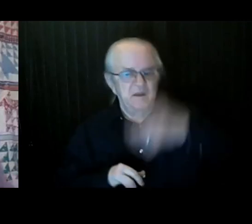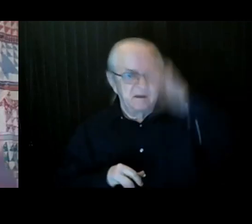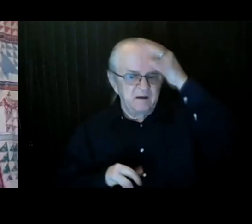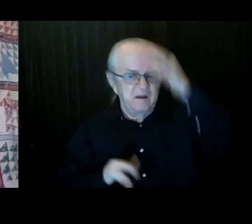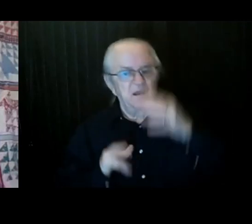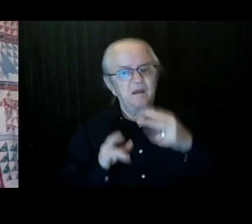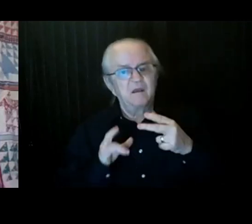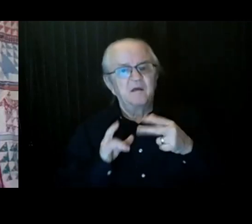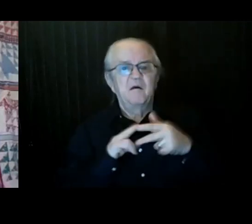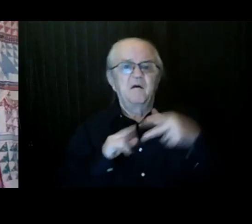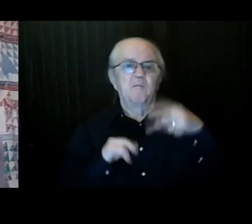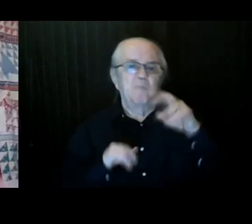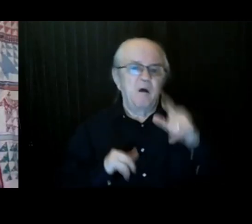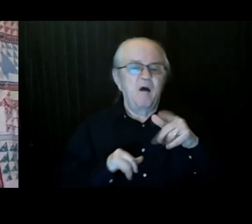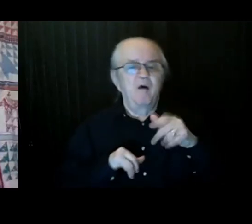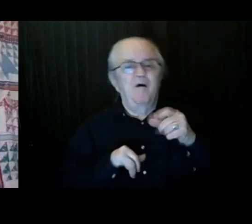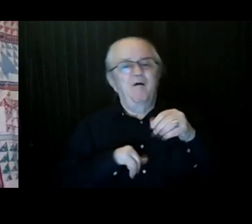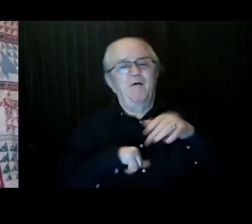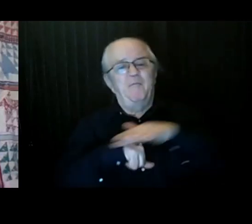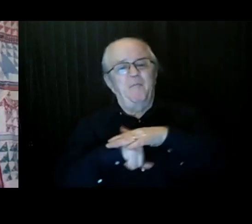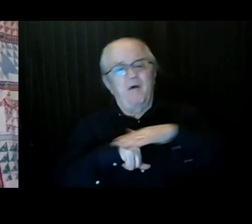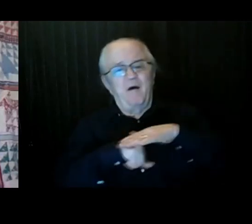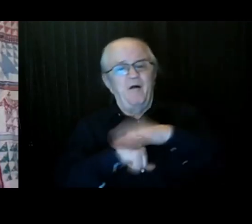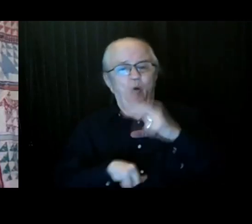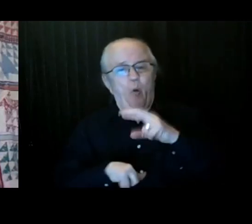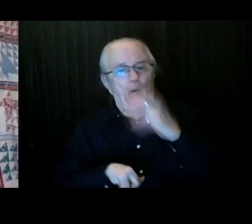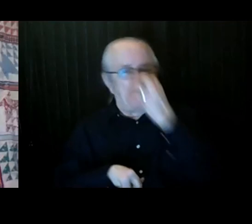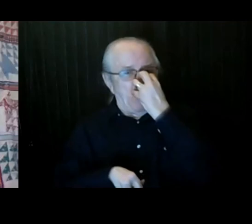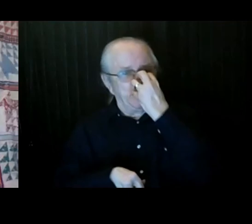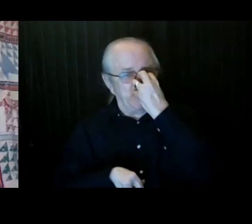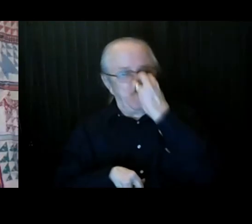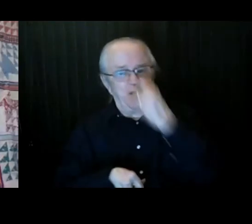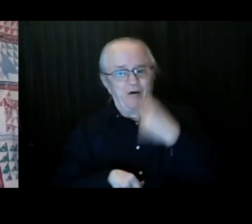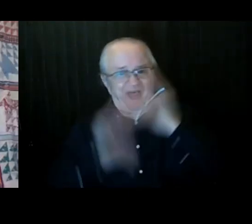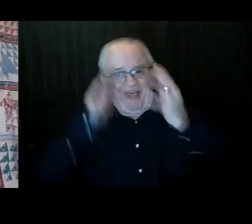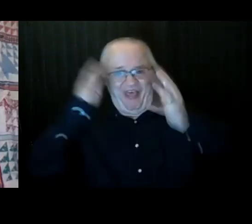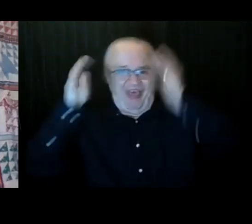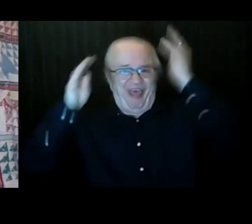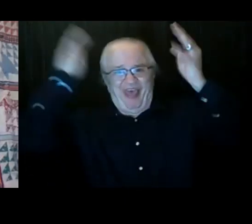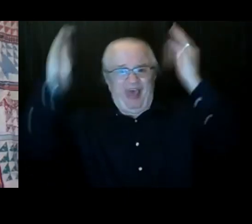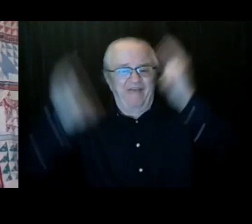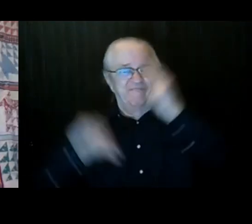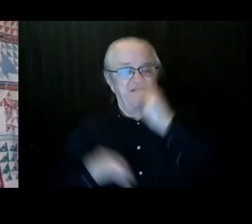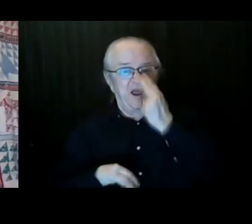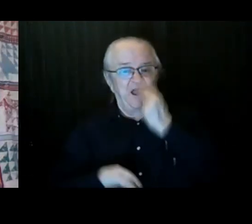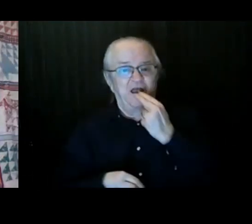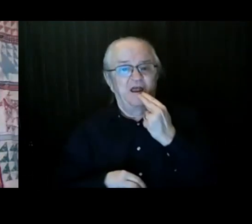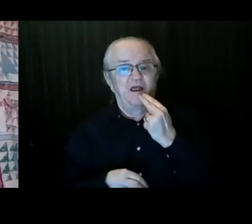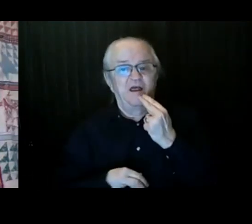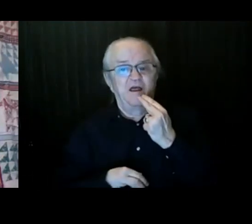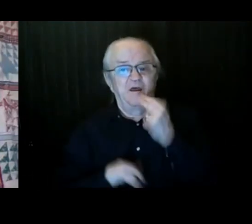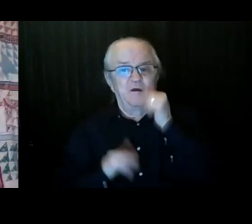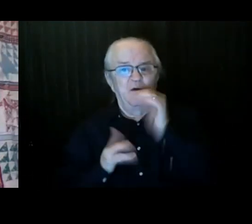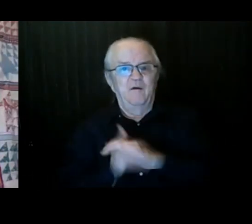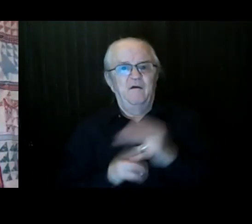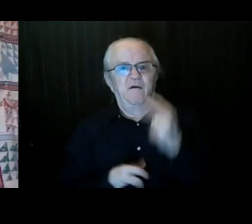Paul, or you can call me Bald, or you can call me Bozo, or you," and I just started saying funny things. And my wife is